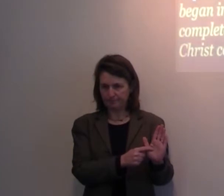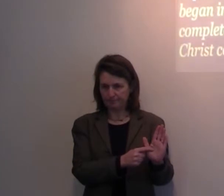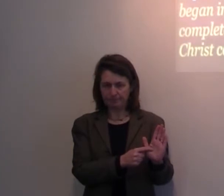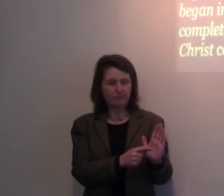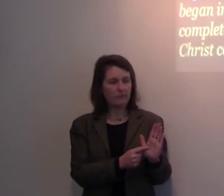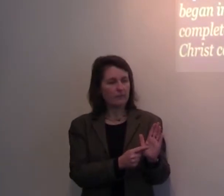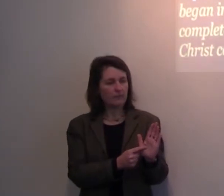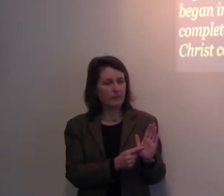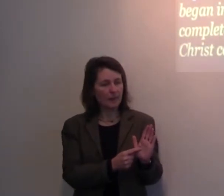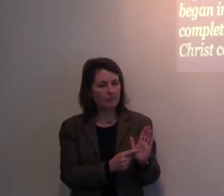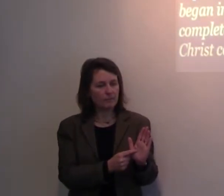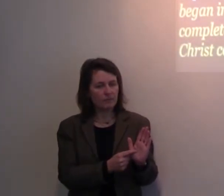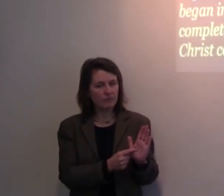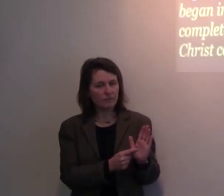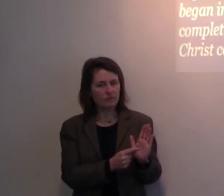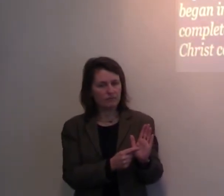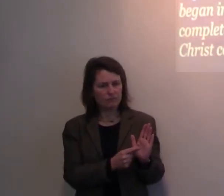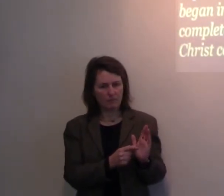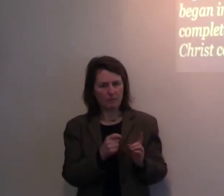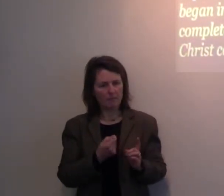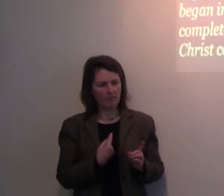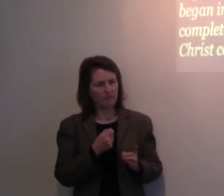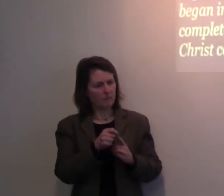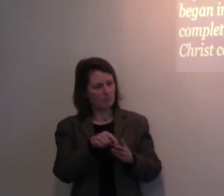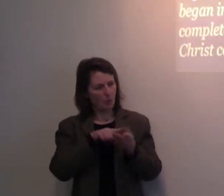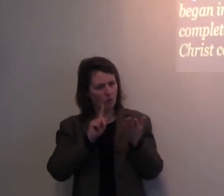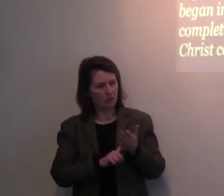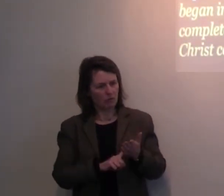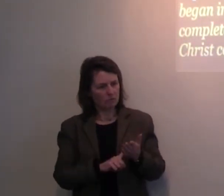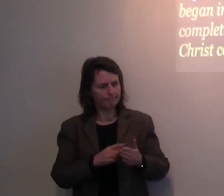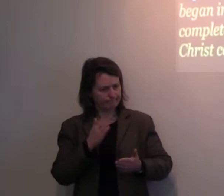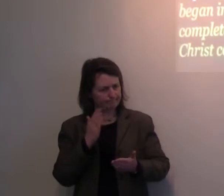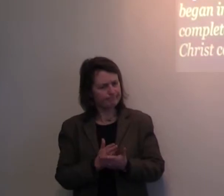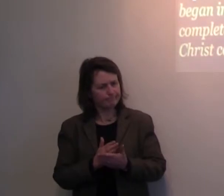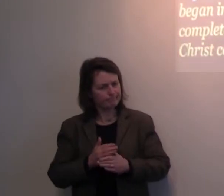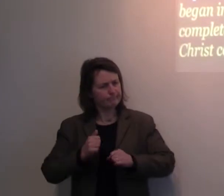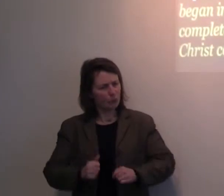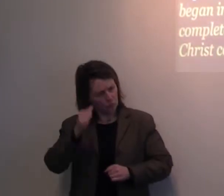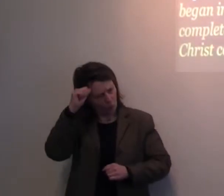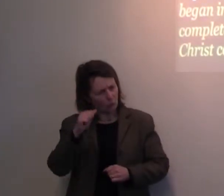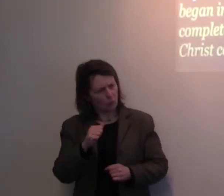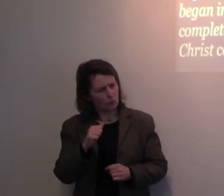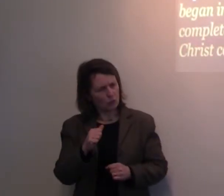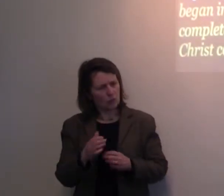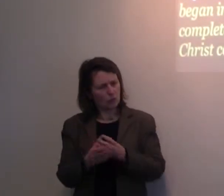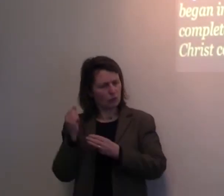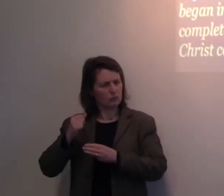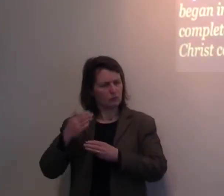Quote, I am sure that the good work God began in you will continue